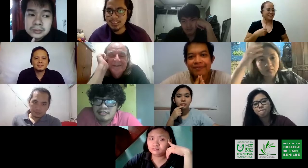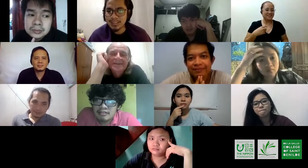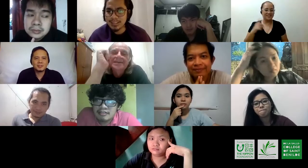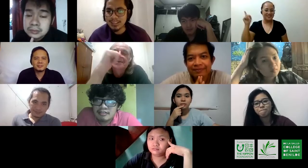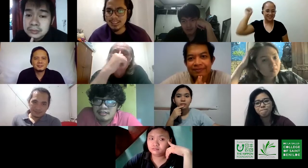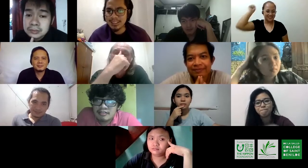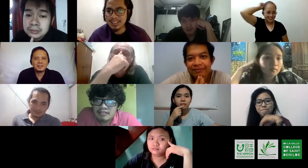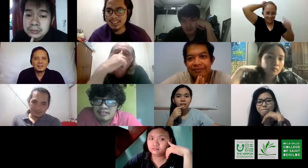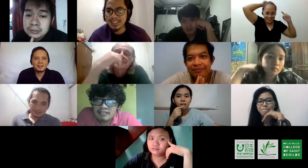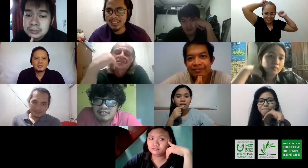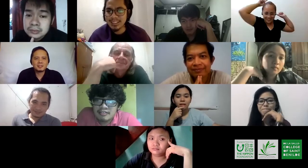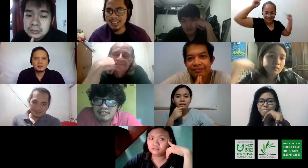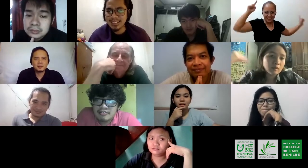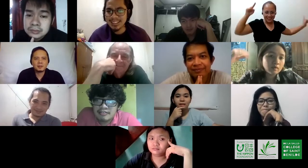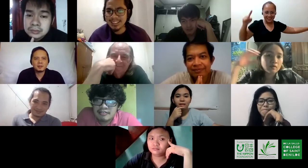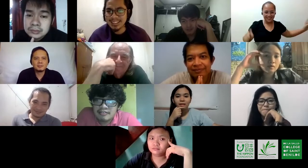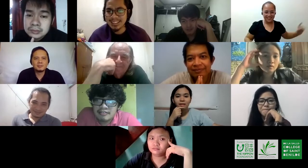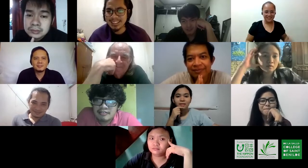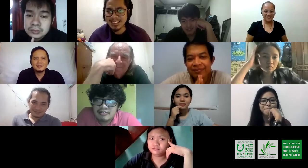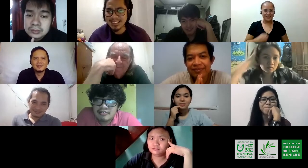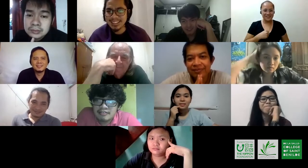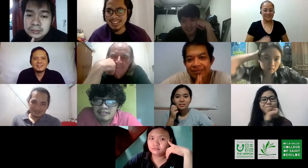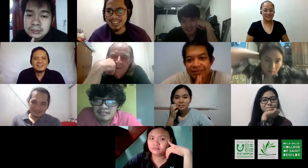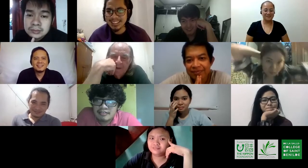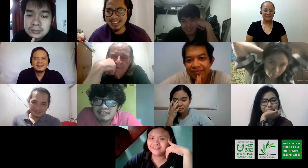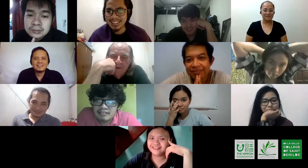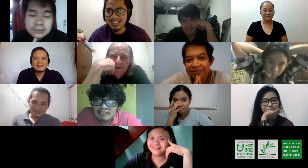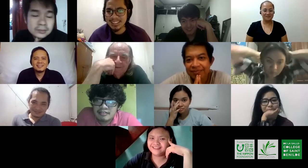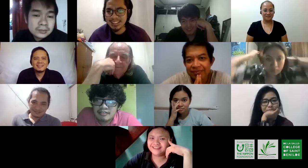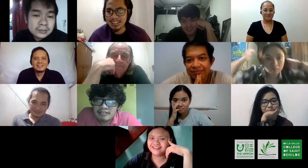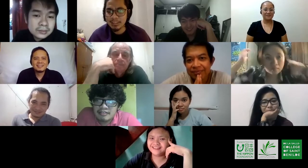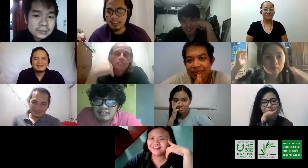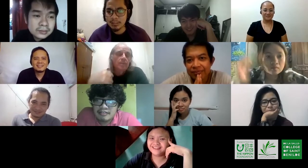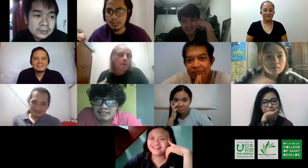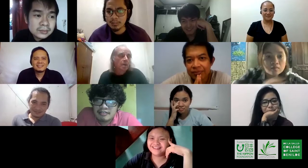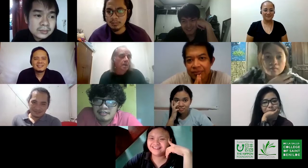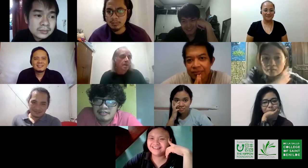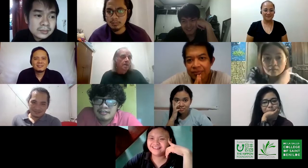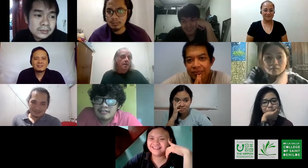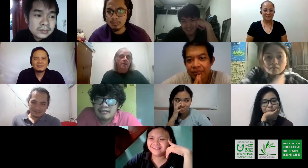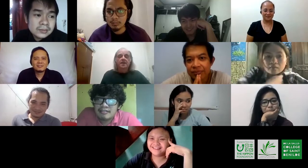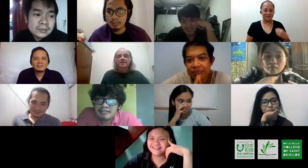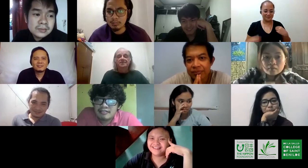Okay, sorry. Lost the interpreter there. Okay.